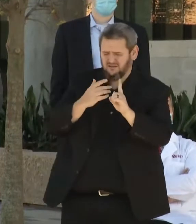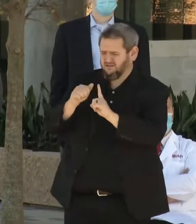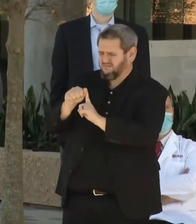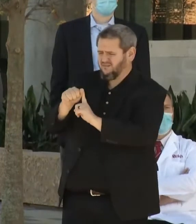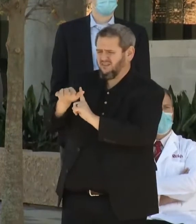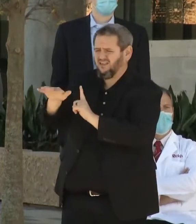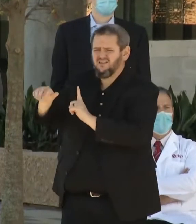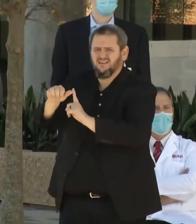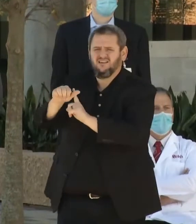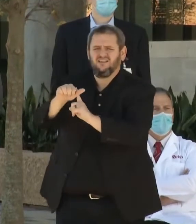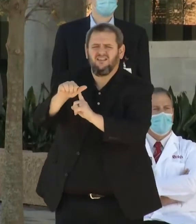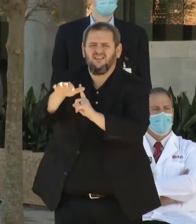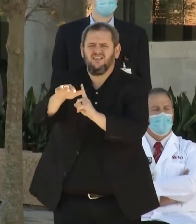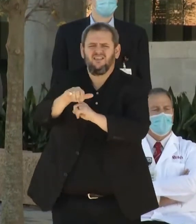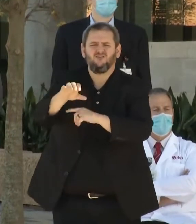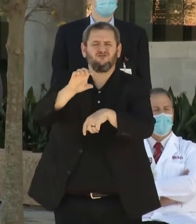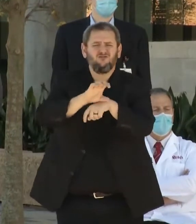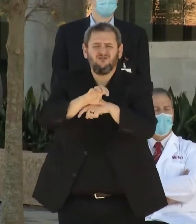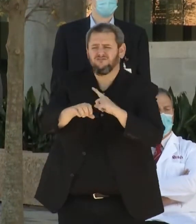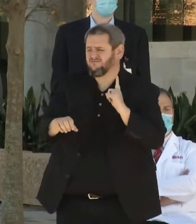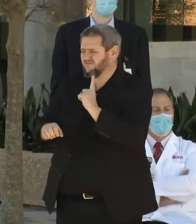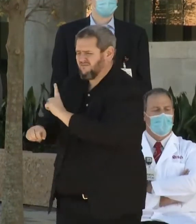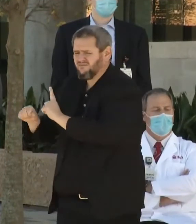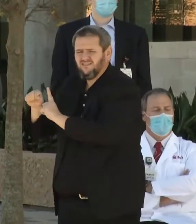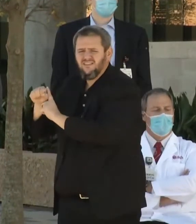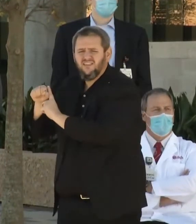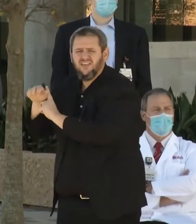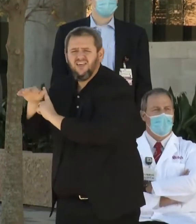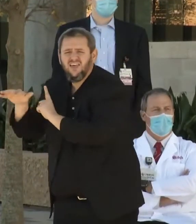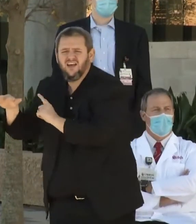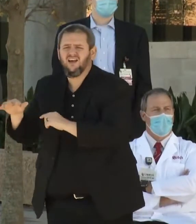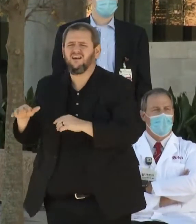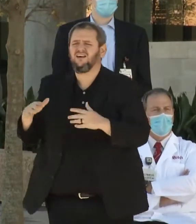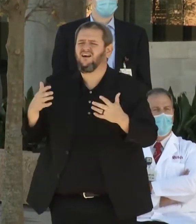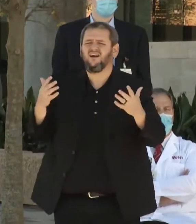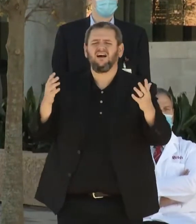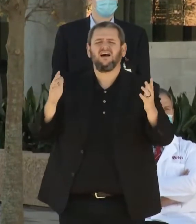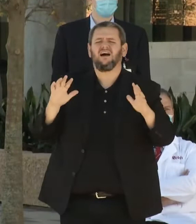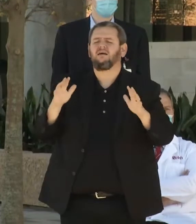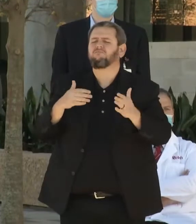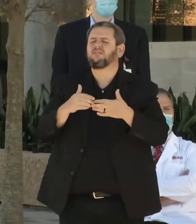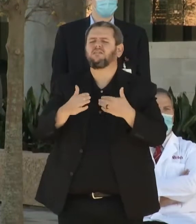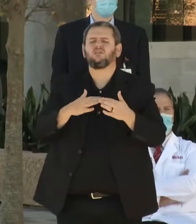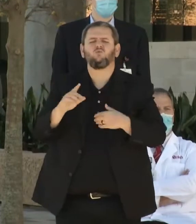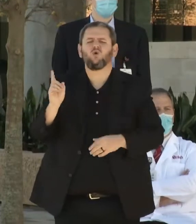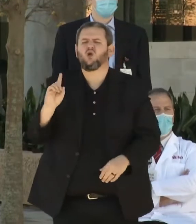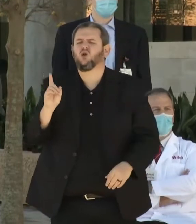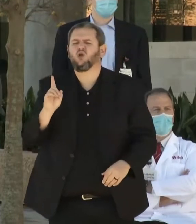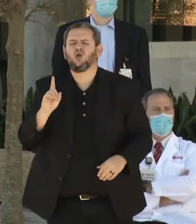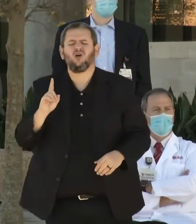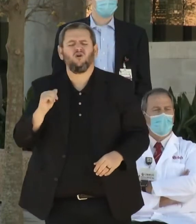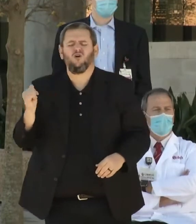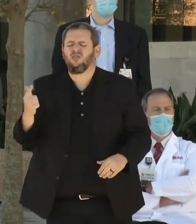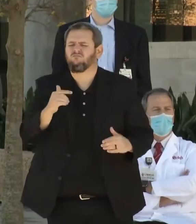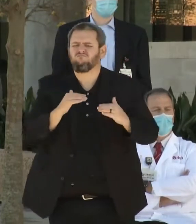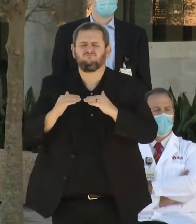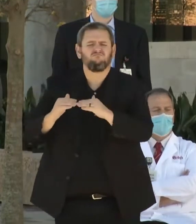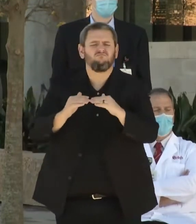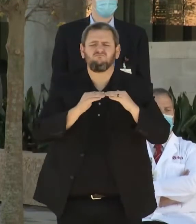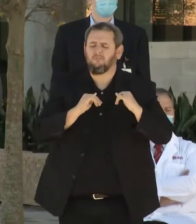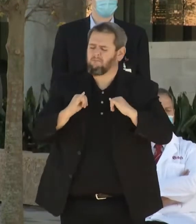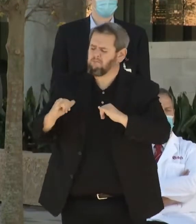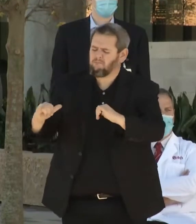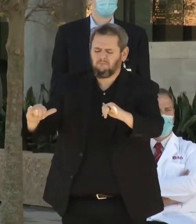families, patrons and business owners. We are all in this together, and we must all do